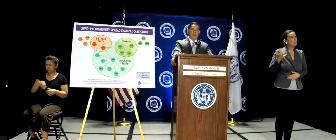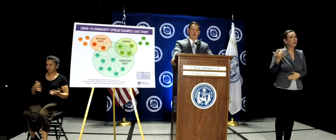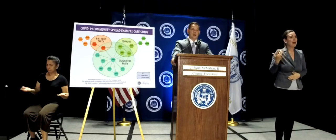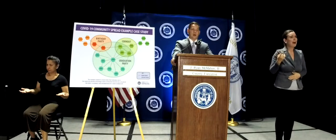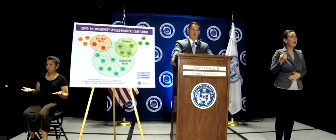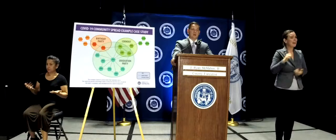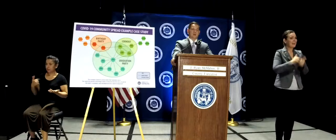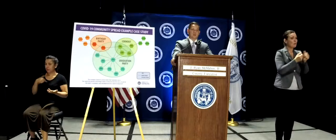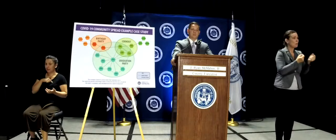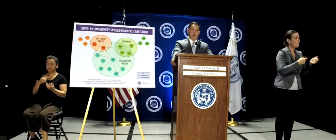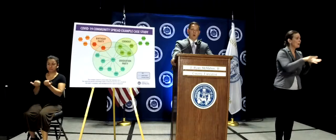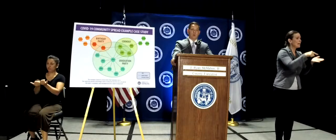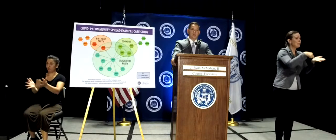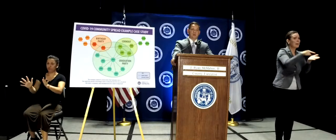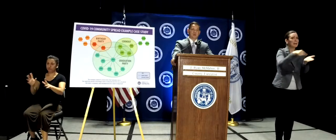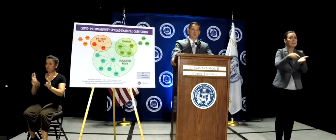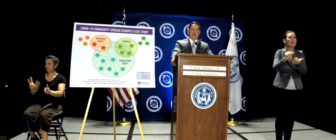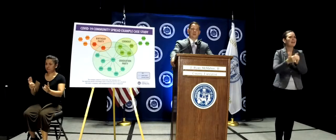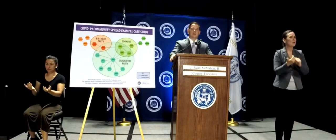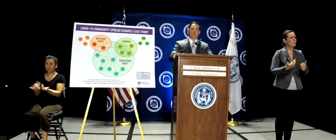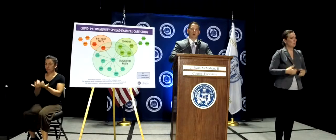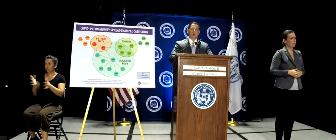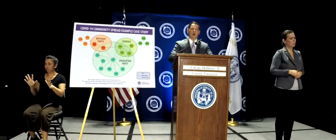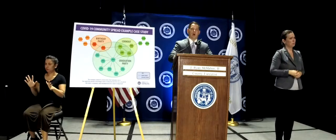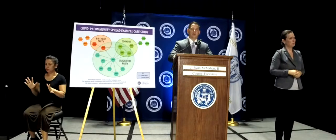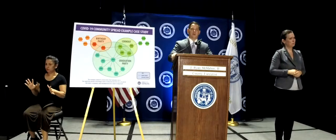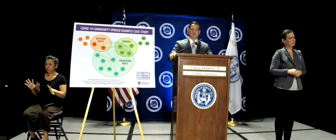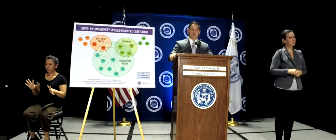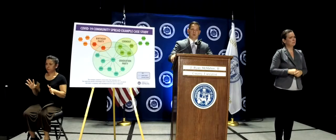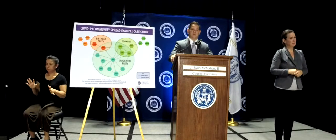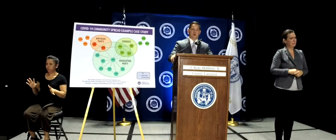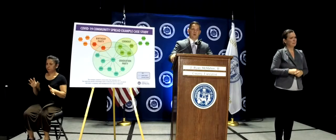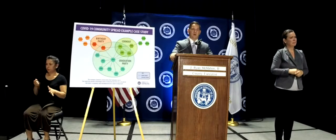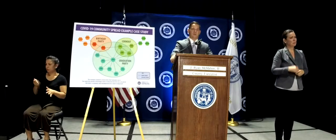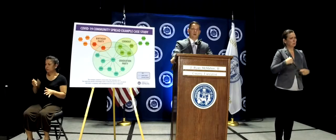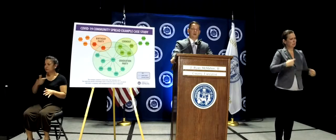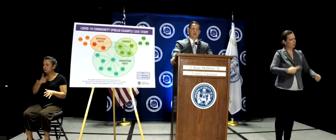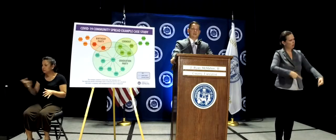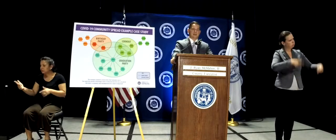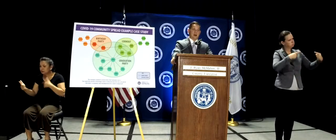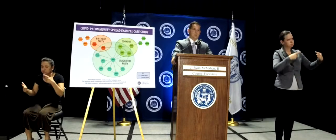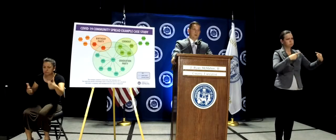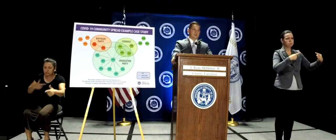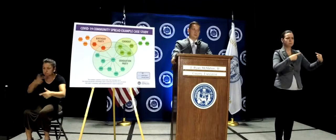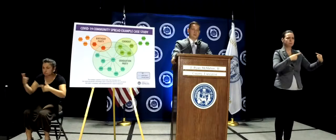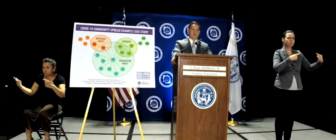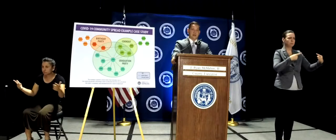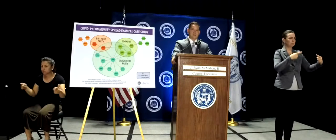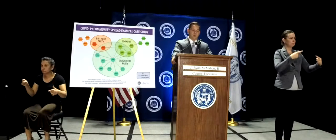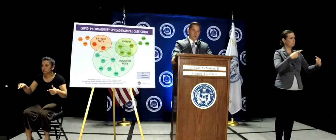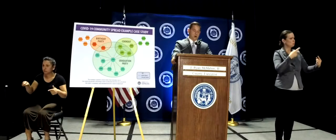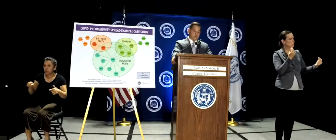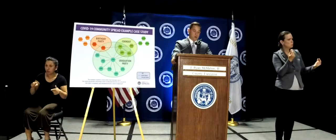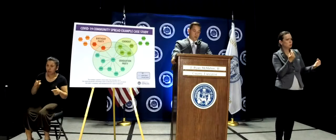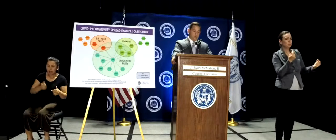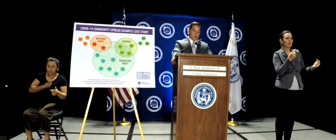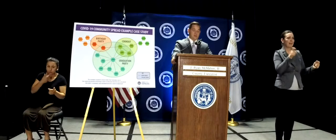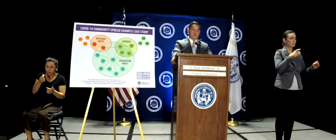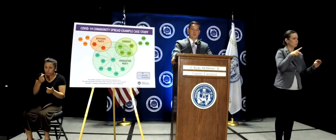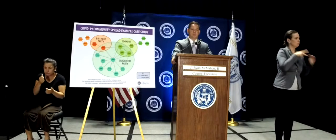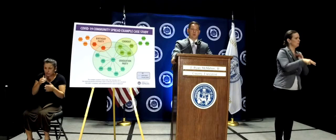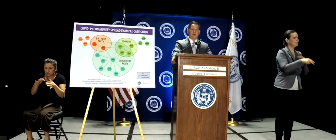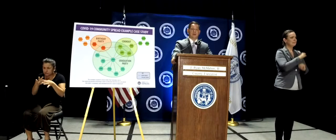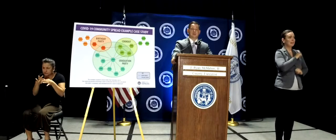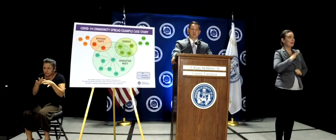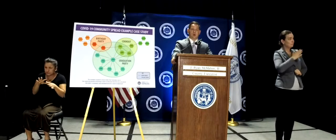own way and cut to the bone, so we had the moral argument to go to the federal government and say, help us. That's where we are. So